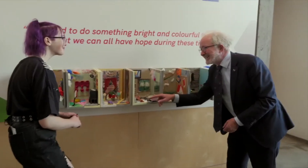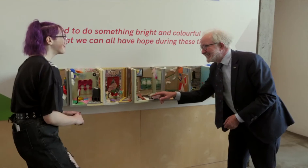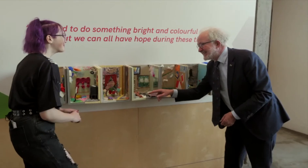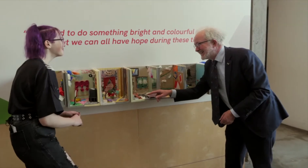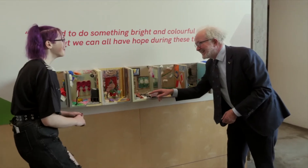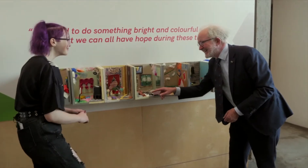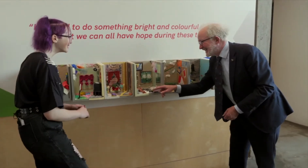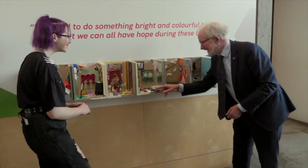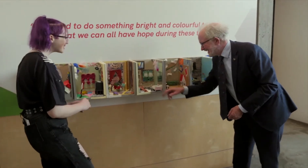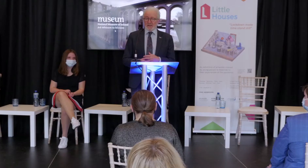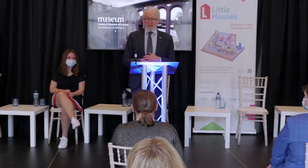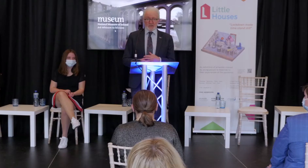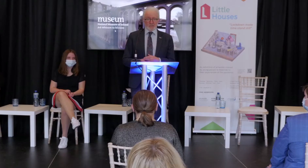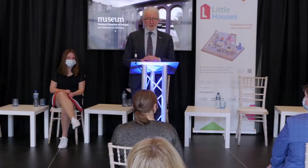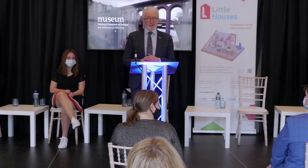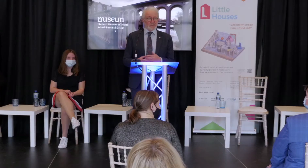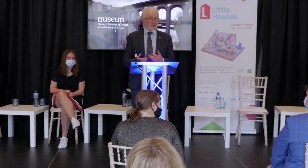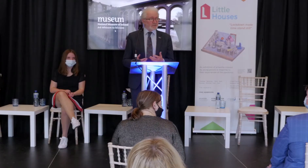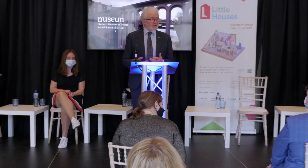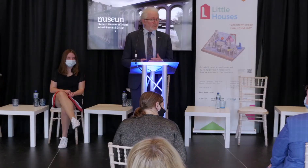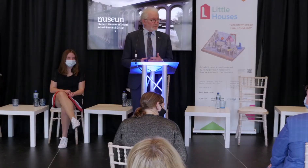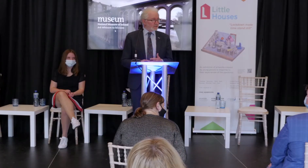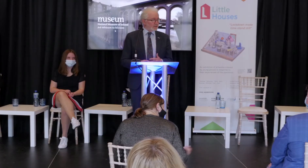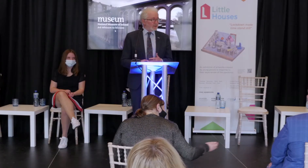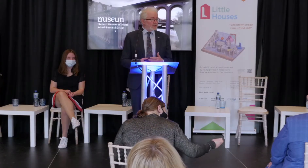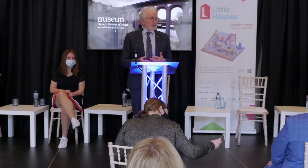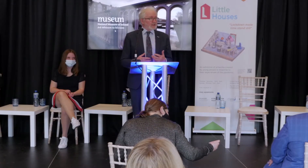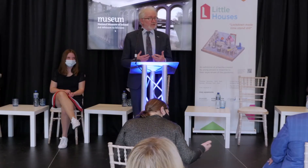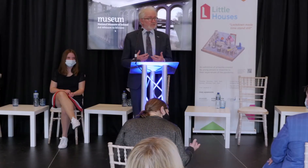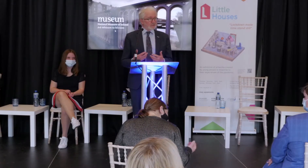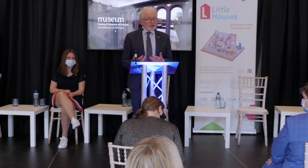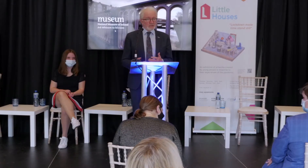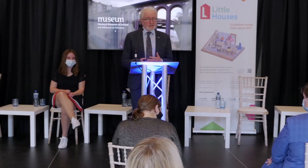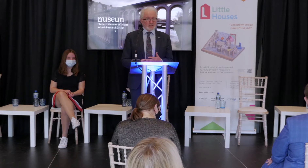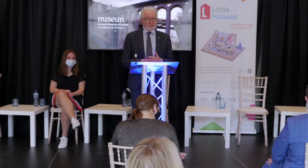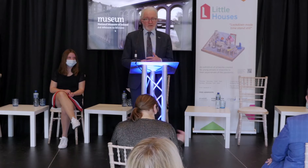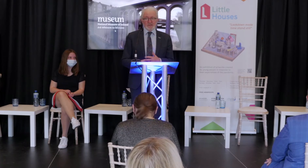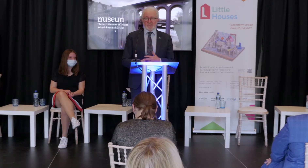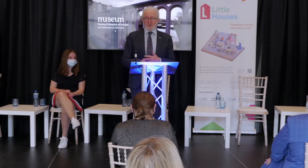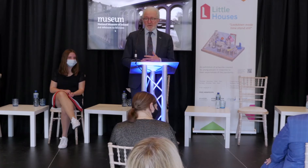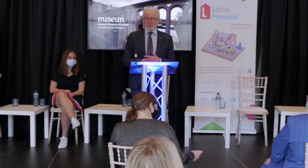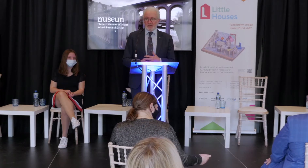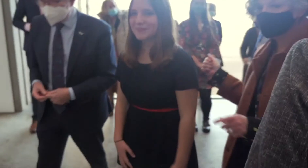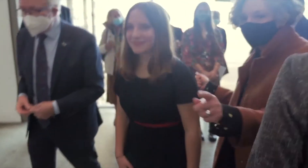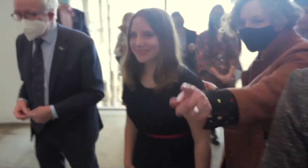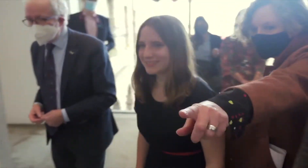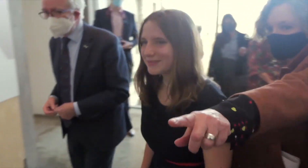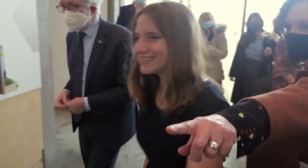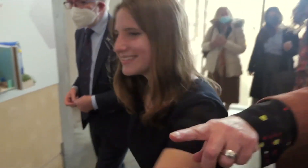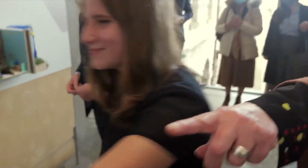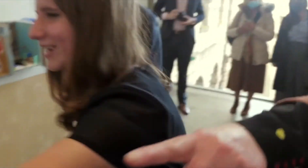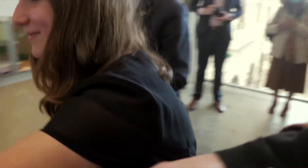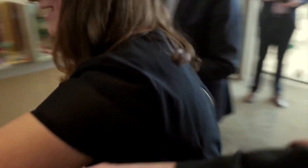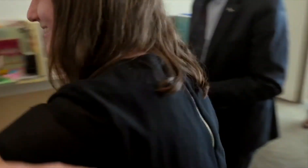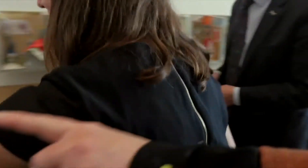that's why I think this exhibition is really important in terms of telling the story, in terms of documenting the experiences of young people through